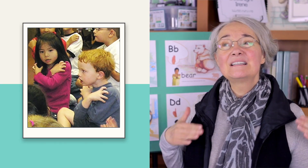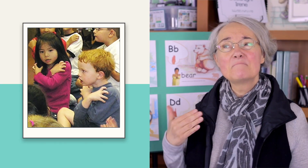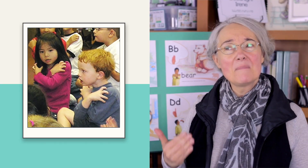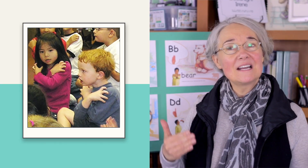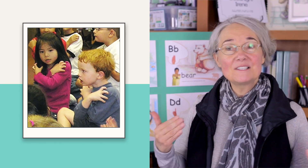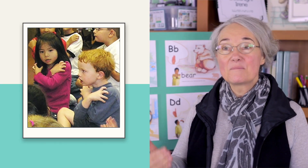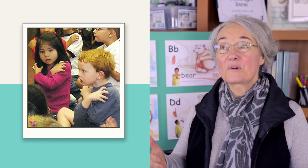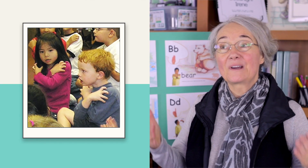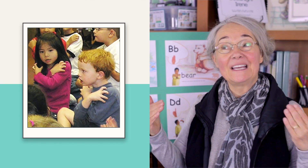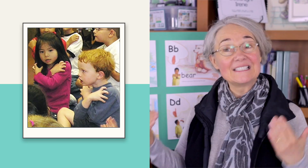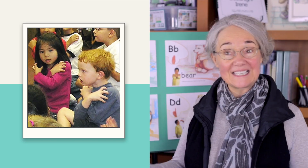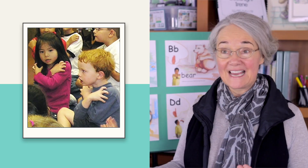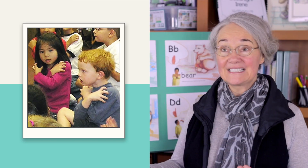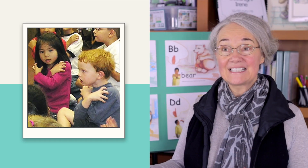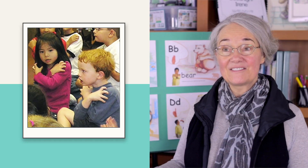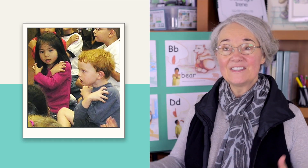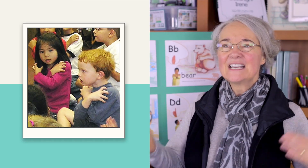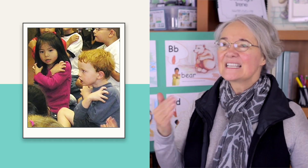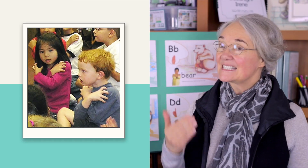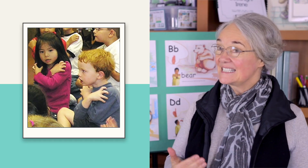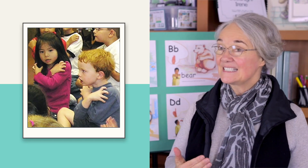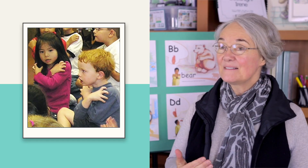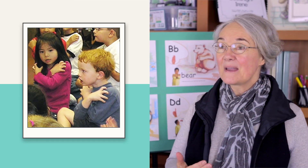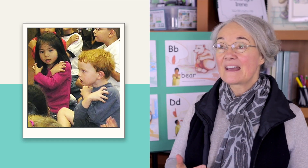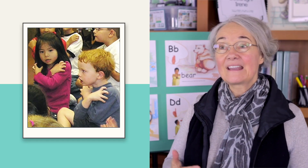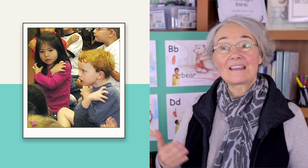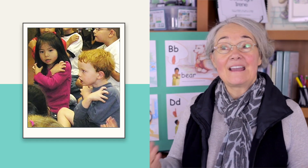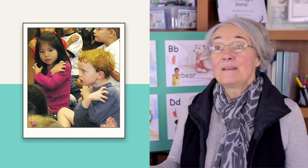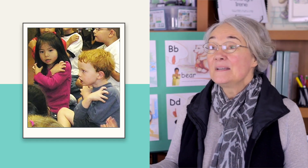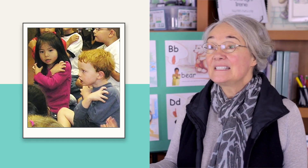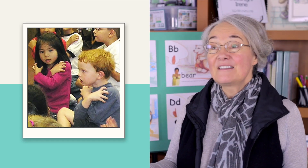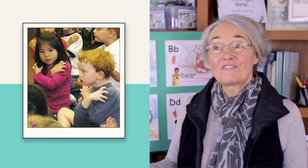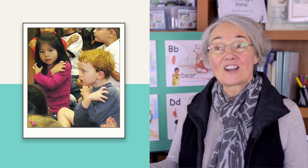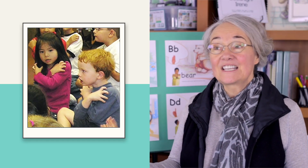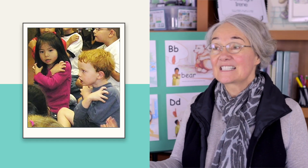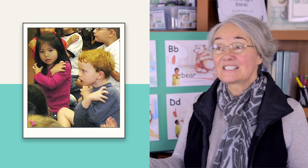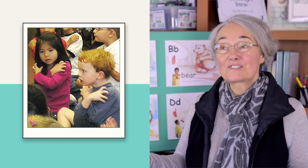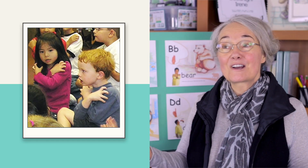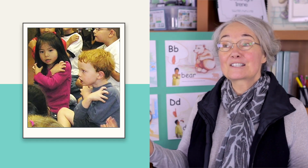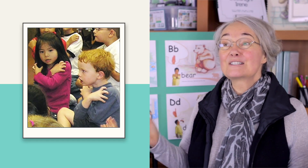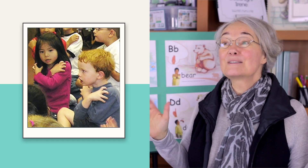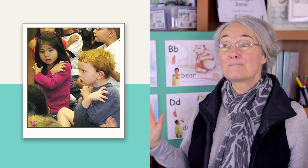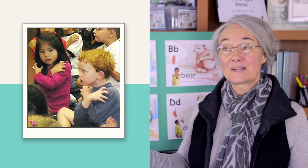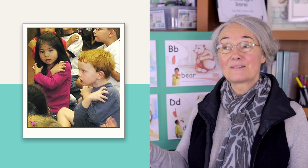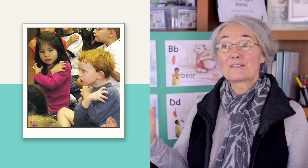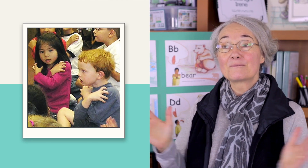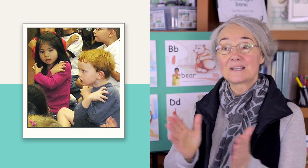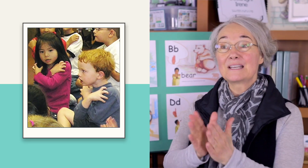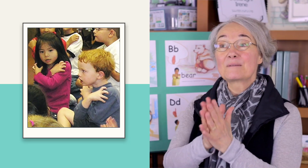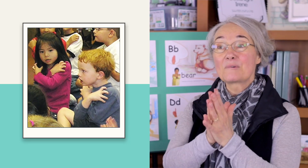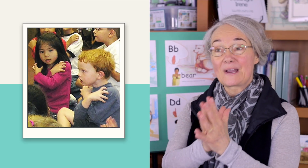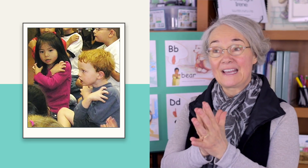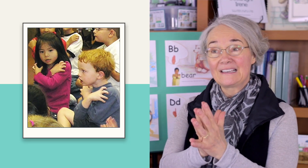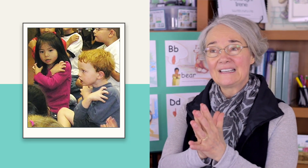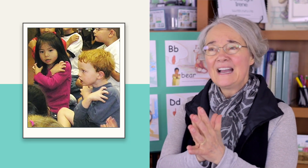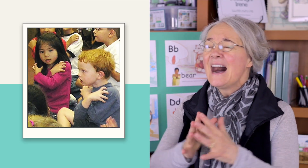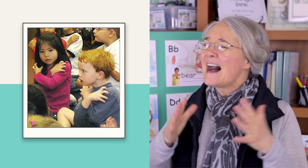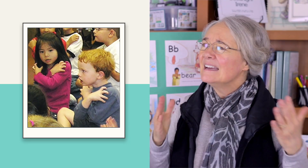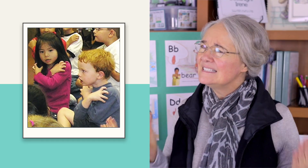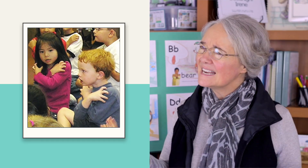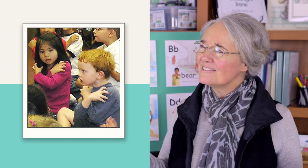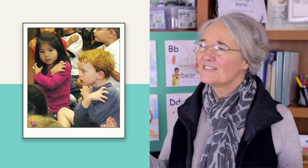learners need much more intensive, systematic ABC phonics instruction to build the reading